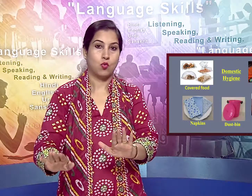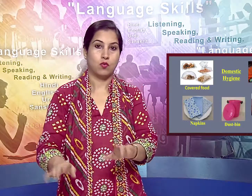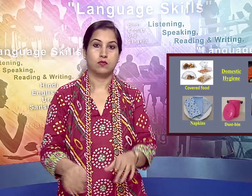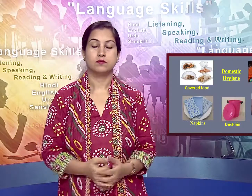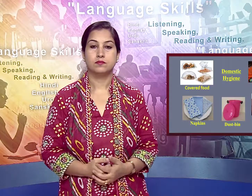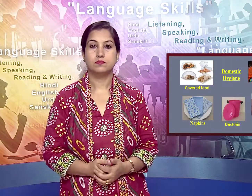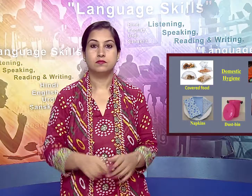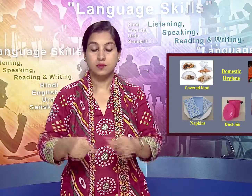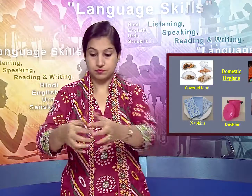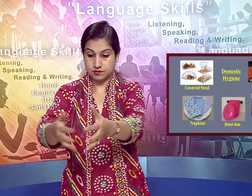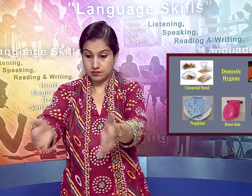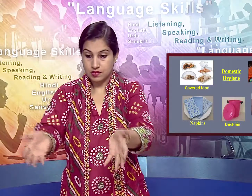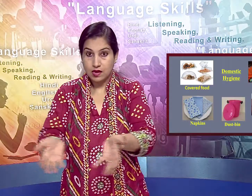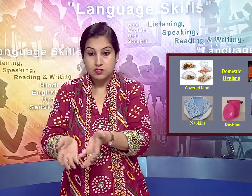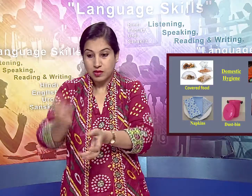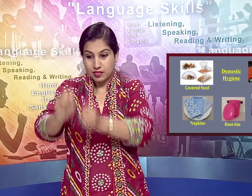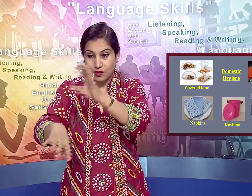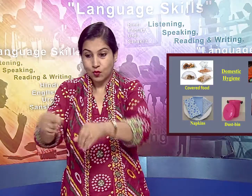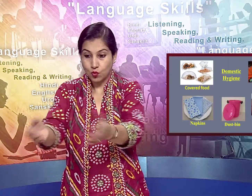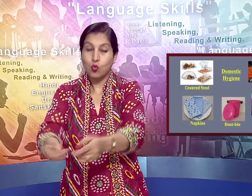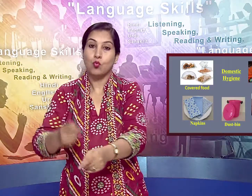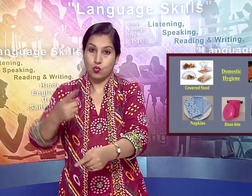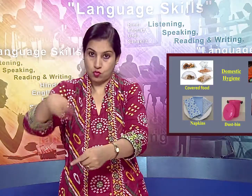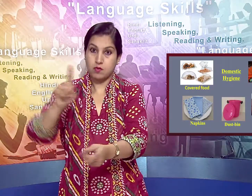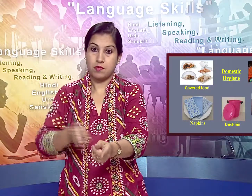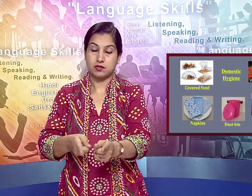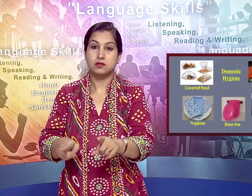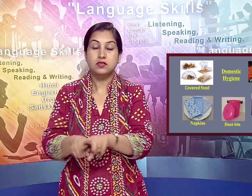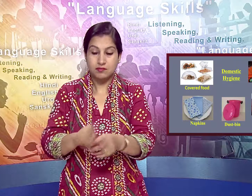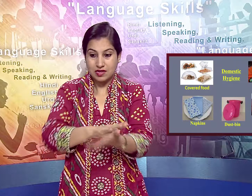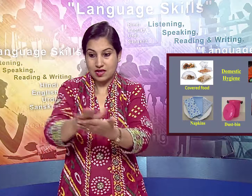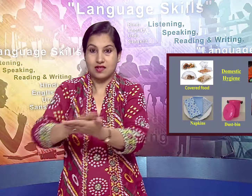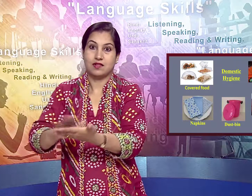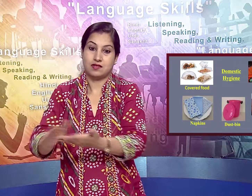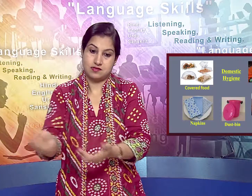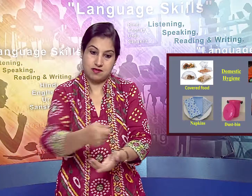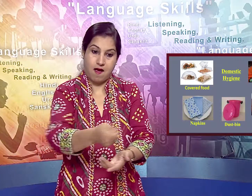Proper use of dustbin and cleaning.